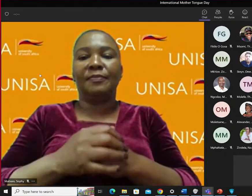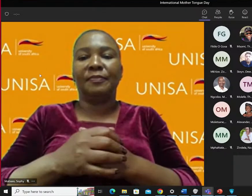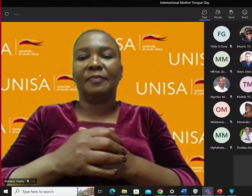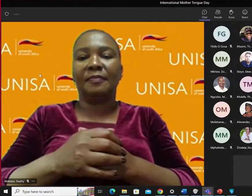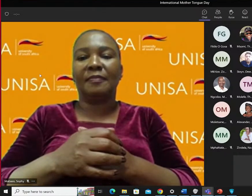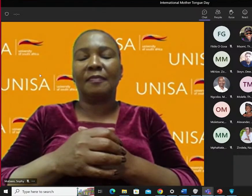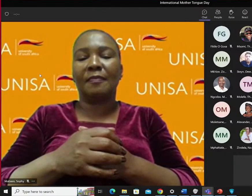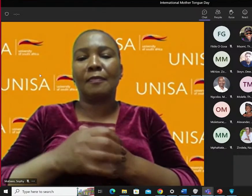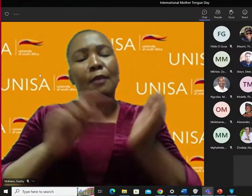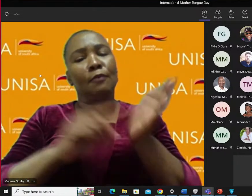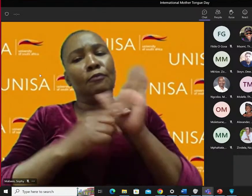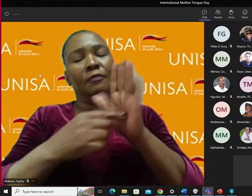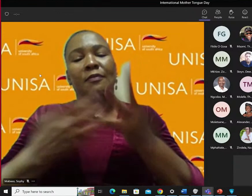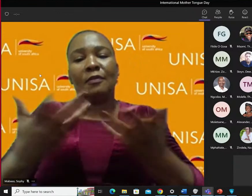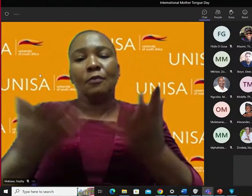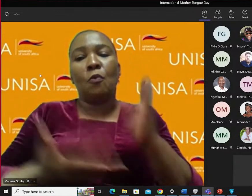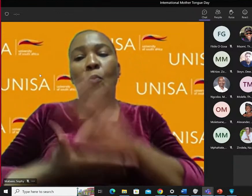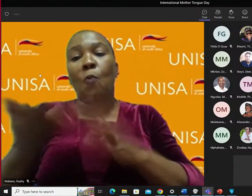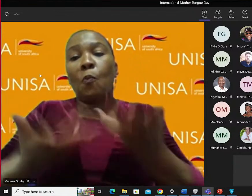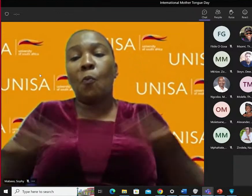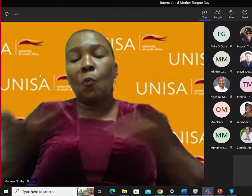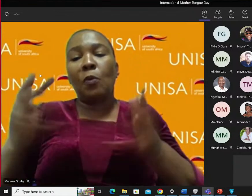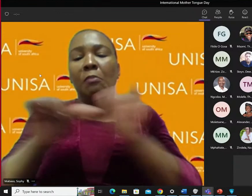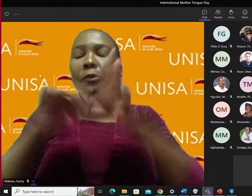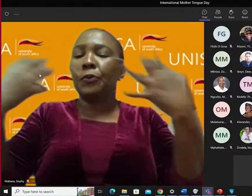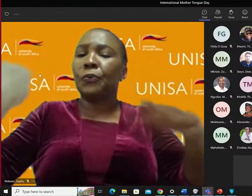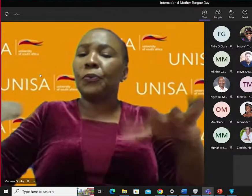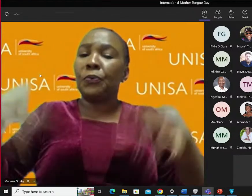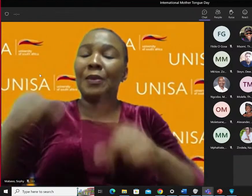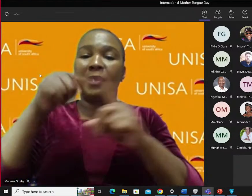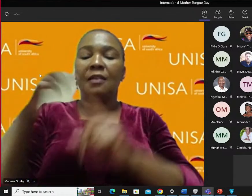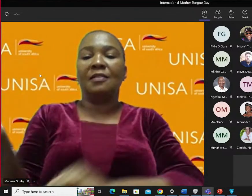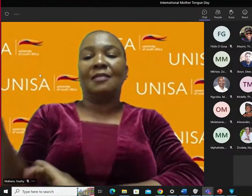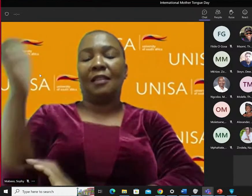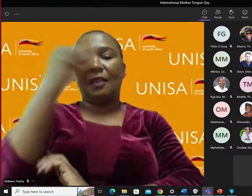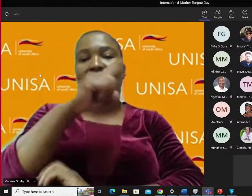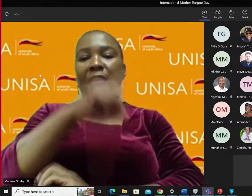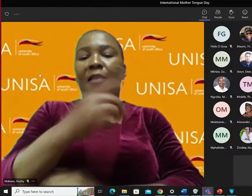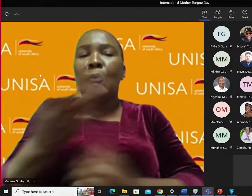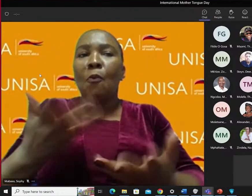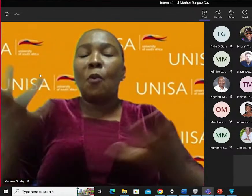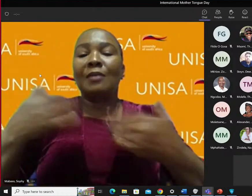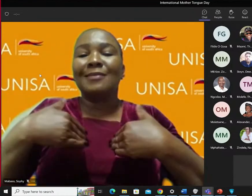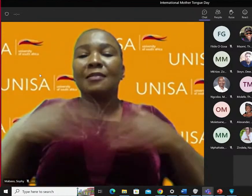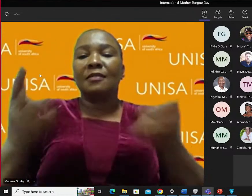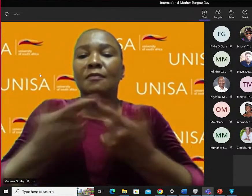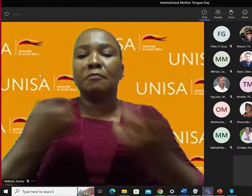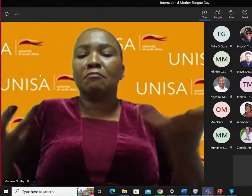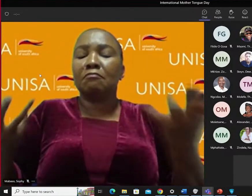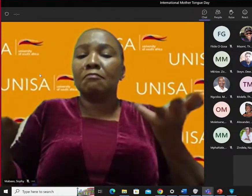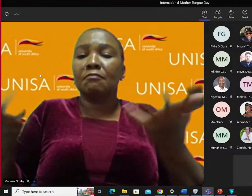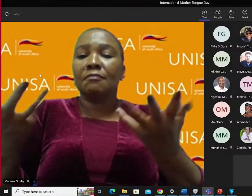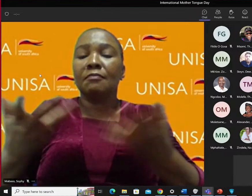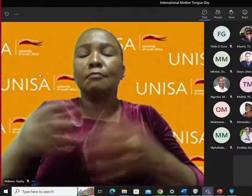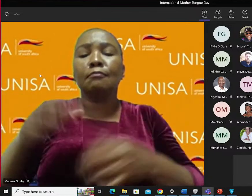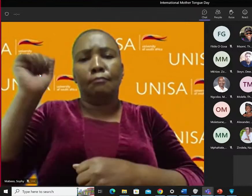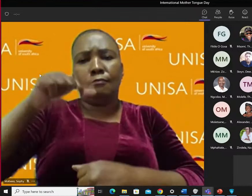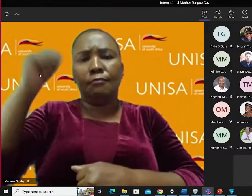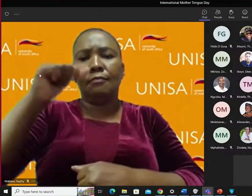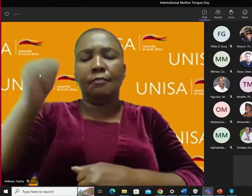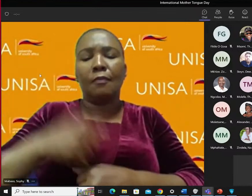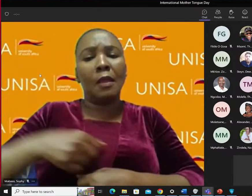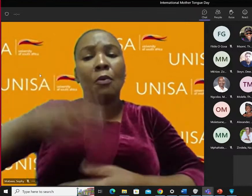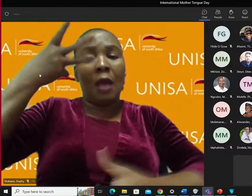showing us where the significance of this day and where it actually started. And indeed, we are